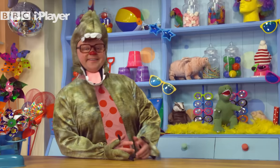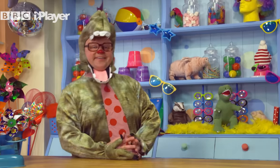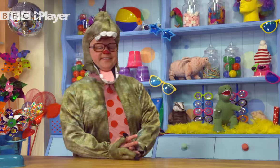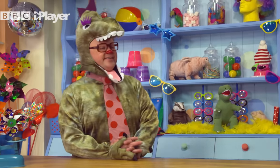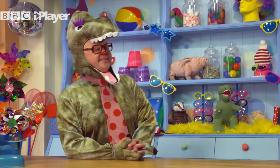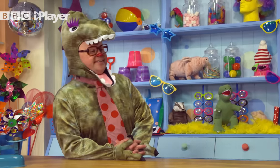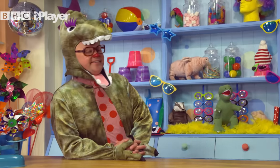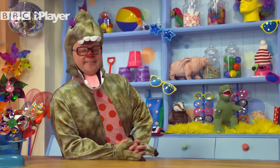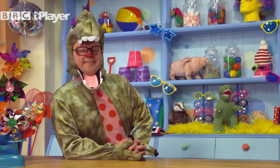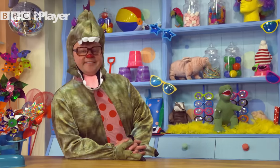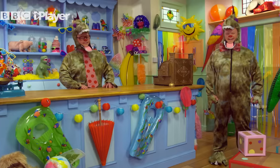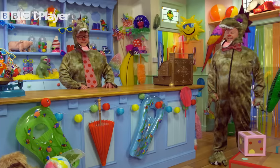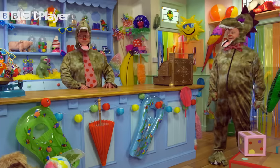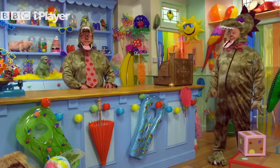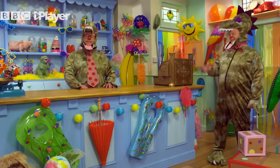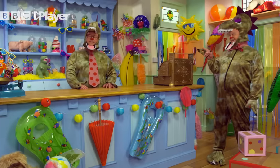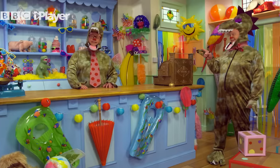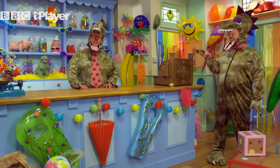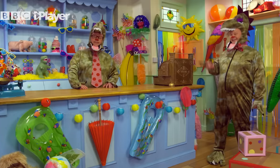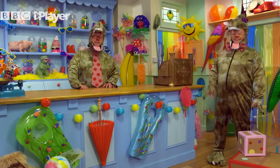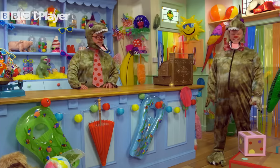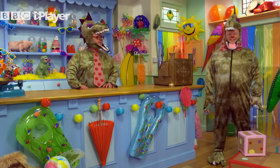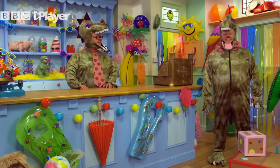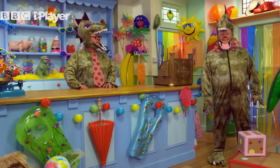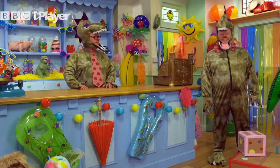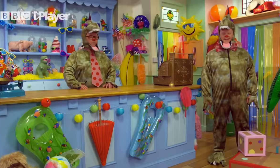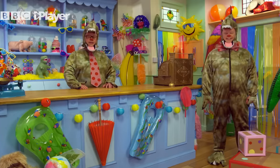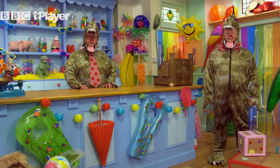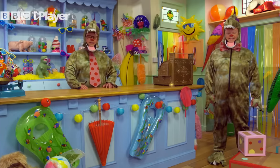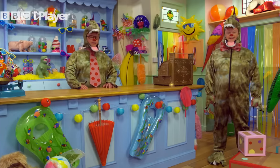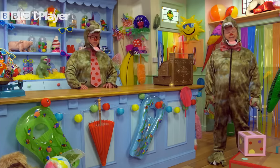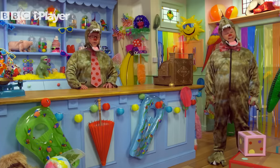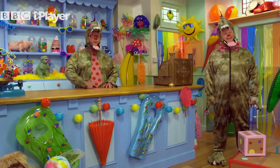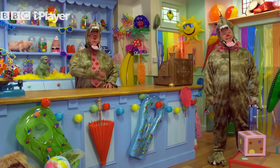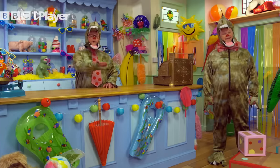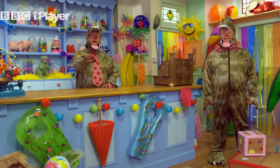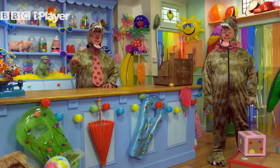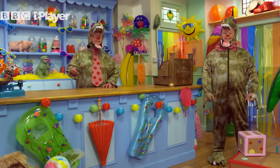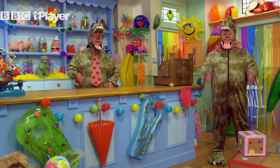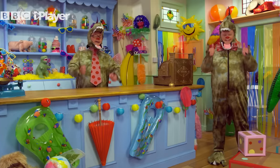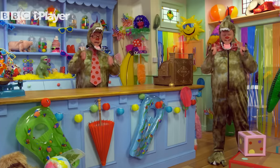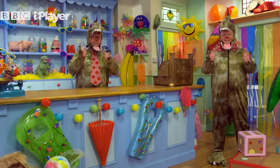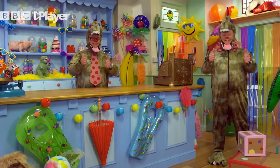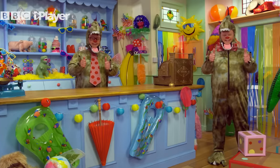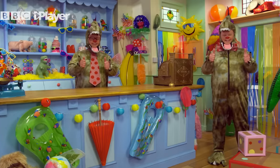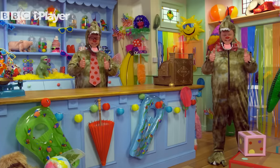you, Shopkeeper Tumble. We think you're both stars. Well, we think that you're all shining